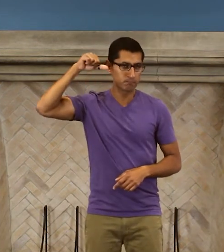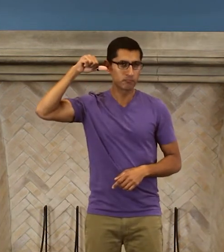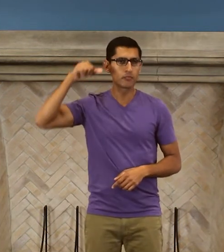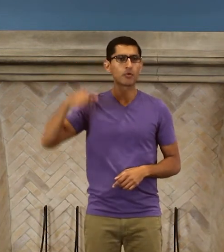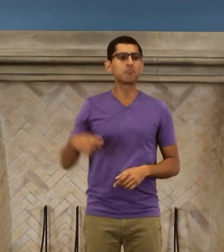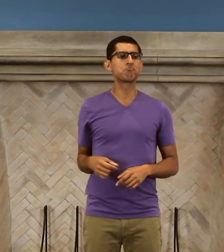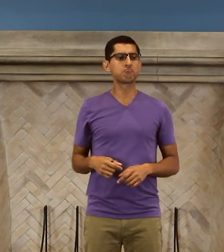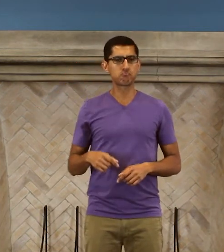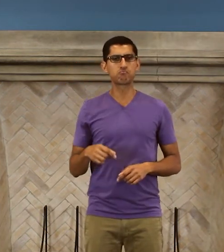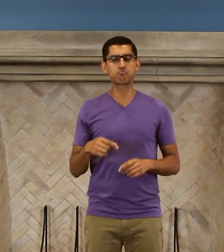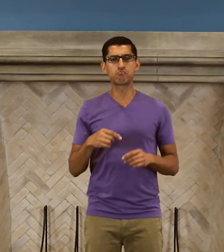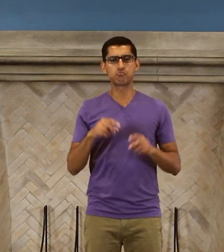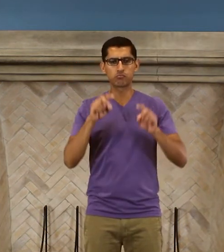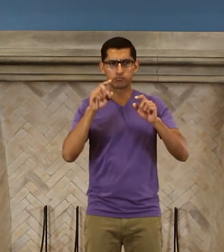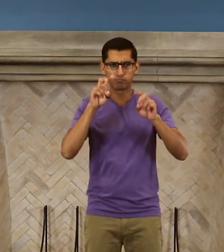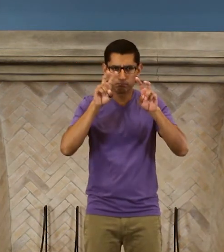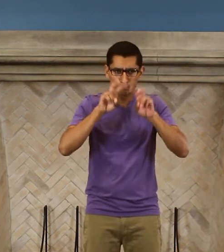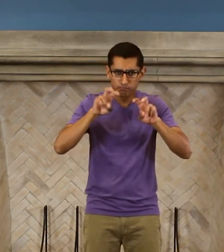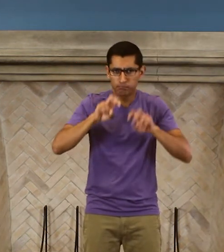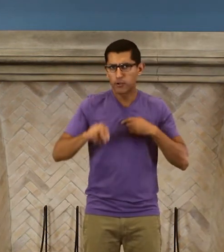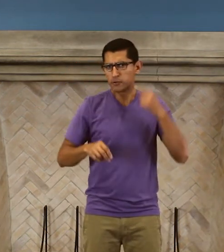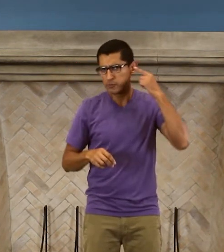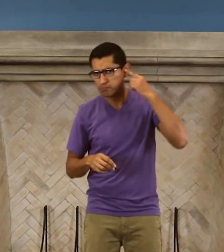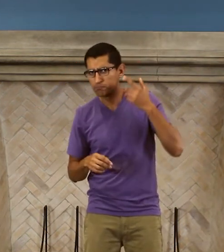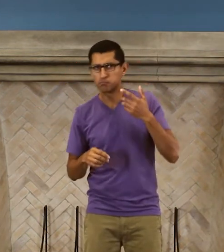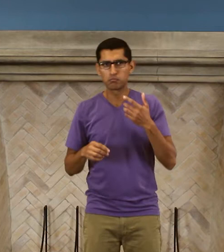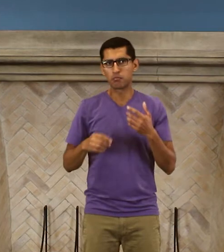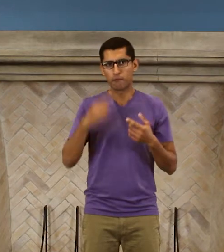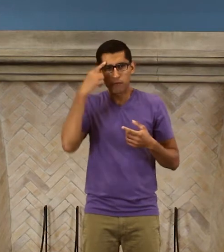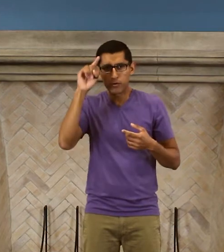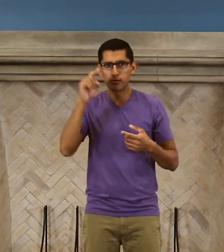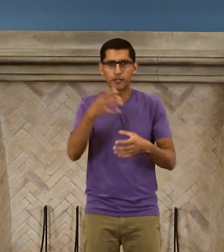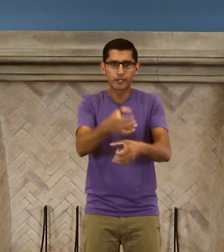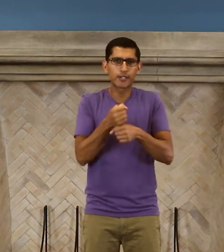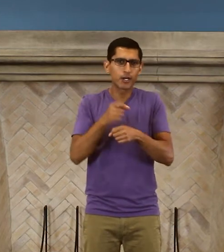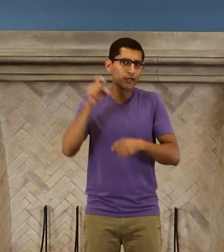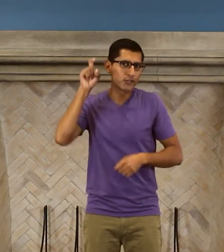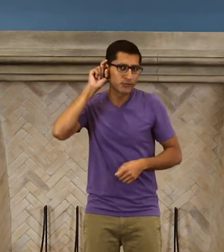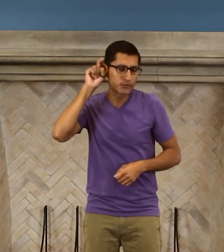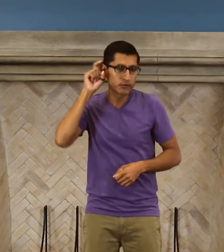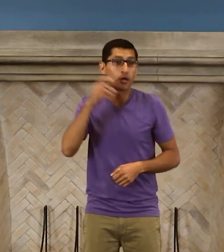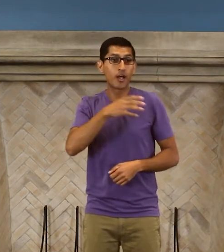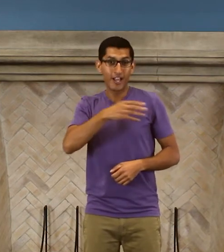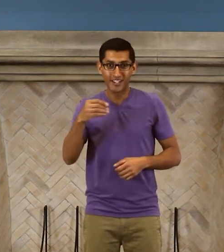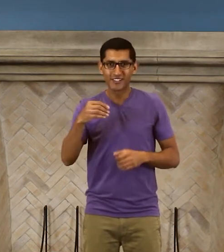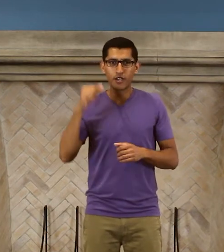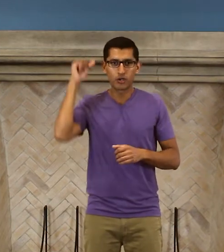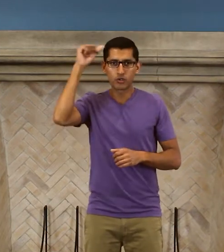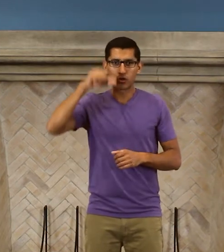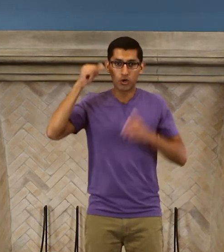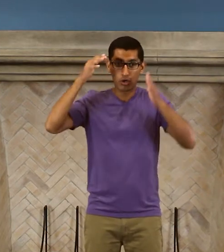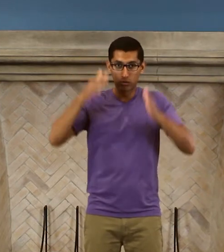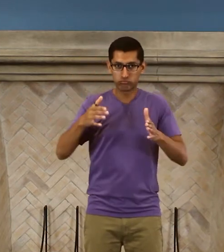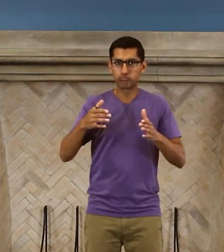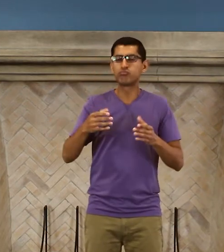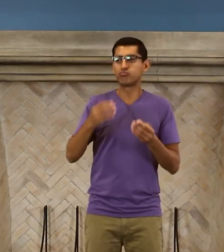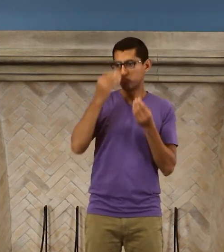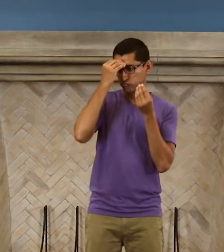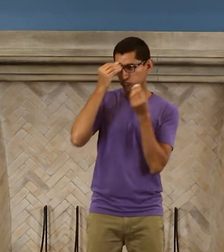I went to the audiologist, and they did their test, tested my hearing, so I could get hearing aids. And